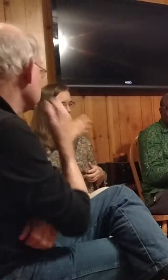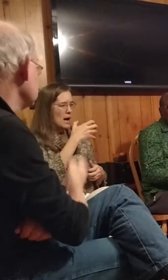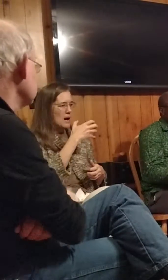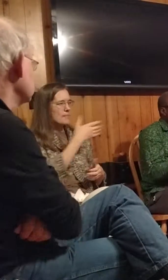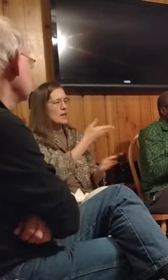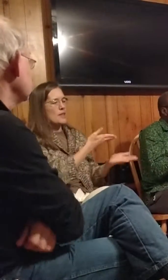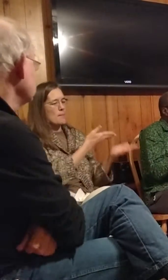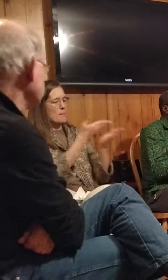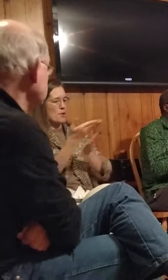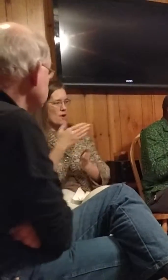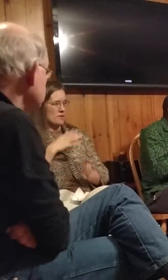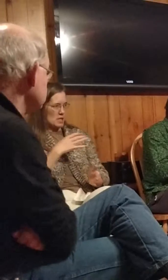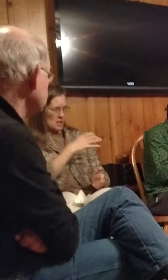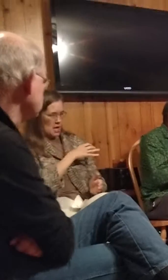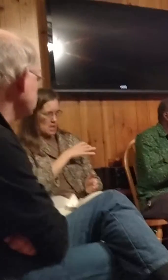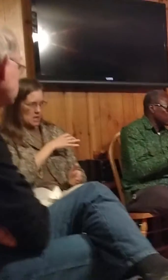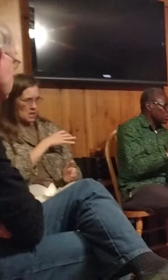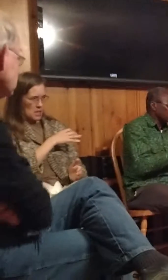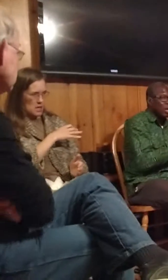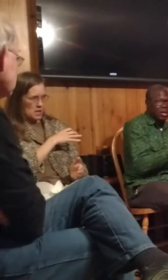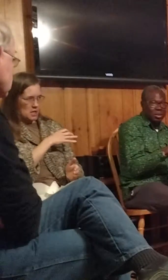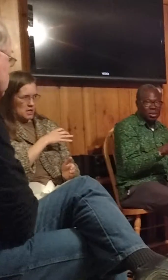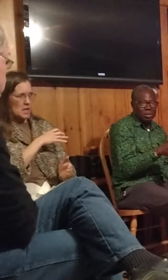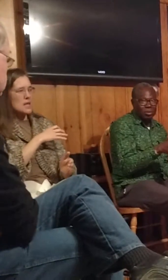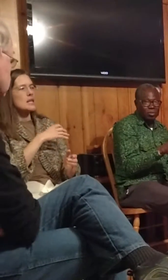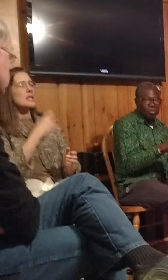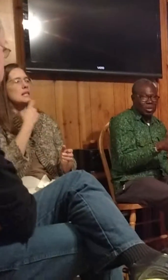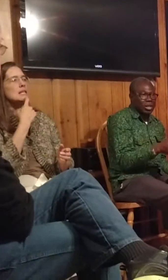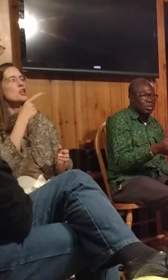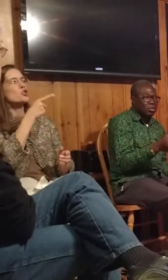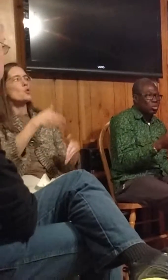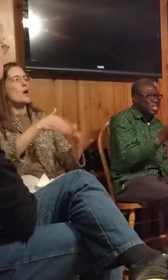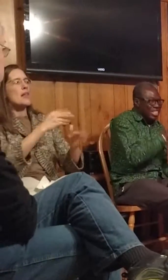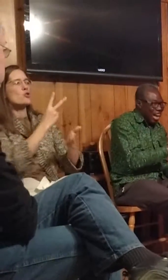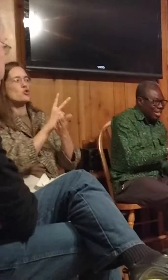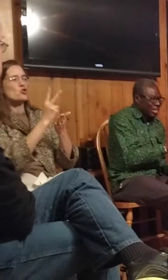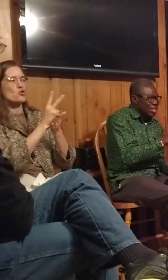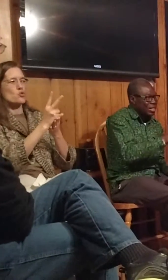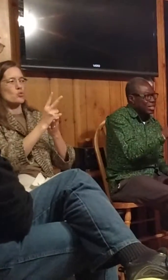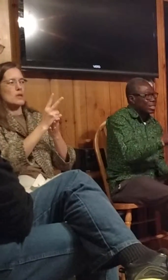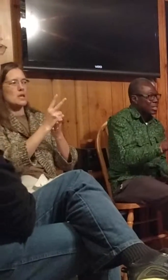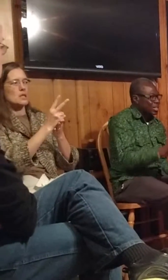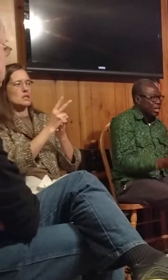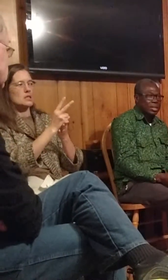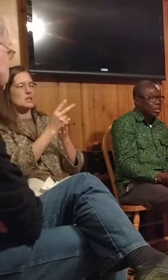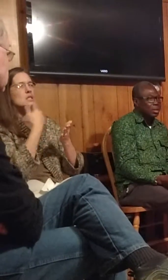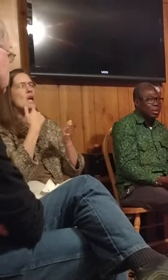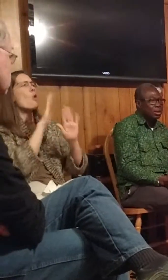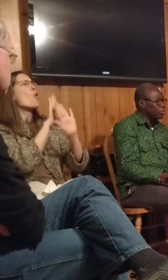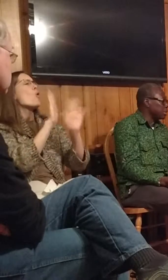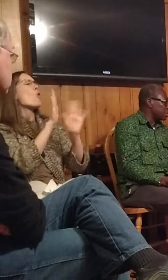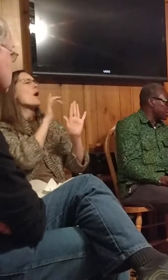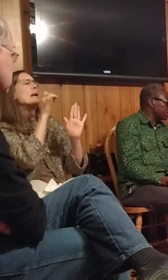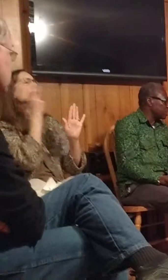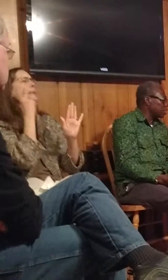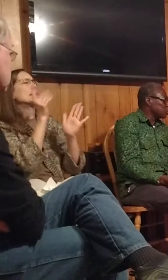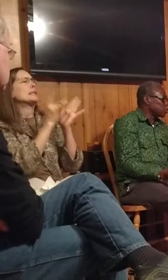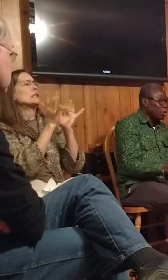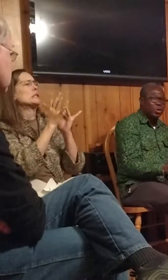council and they gave him 2 weeks to recant and to deny that he had seen Jesus Christ. He couldn't